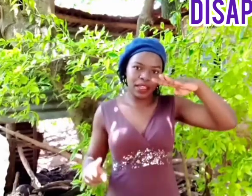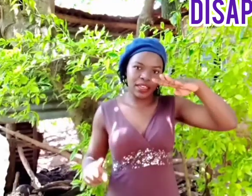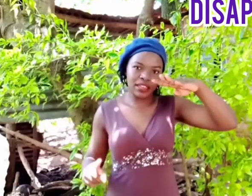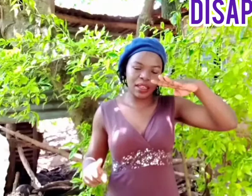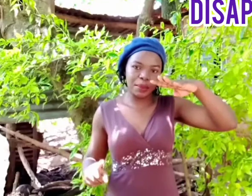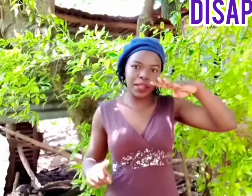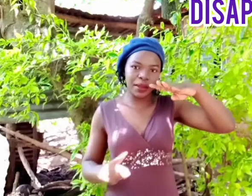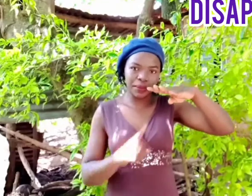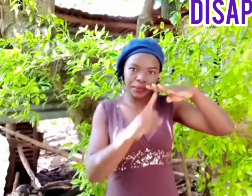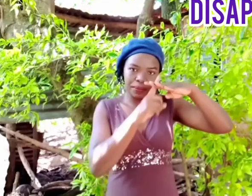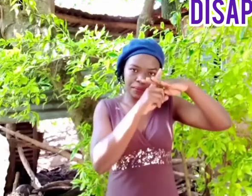disappear,